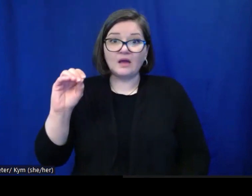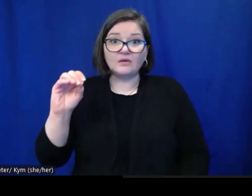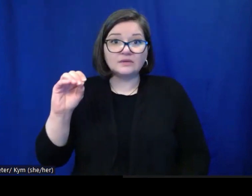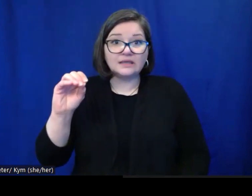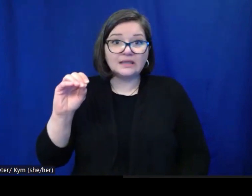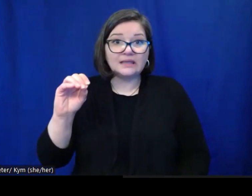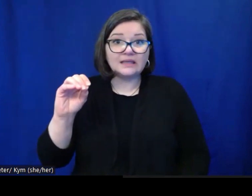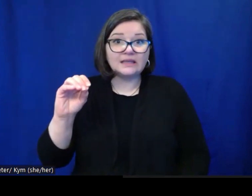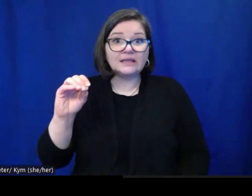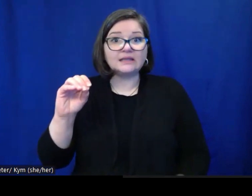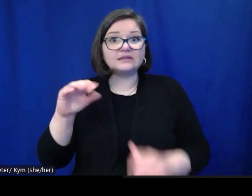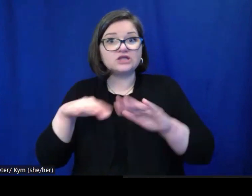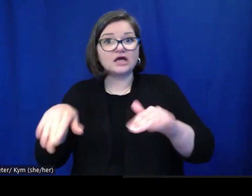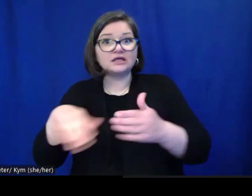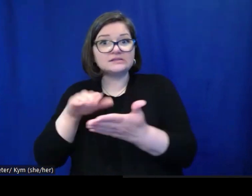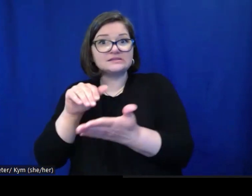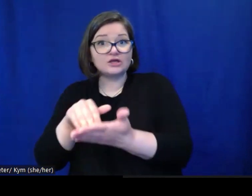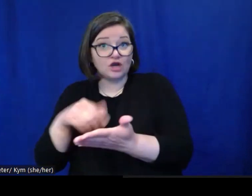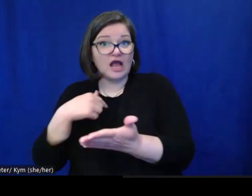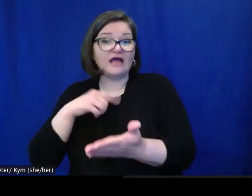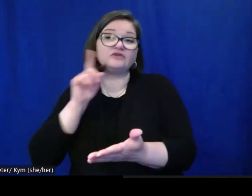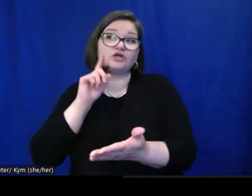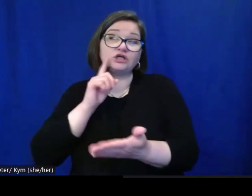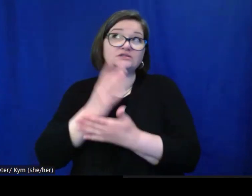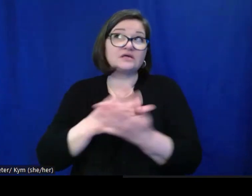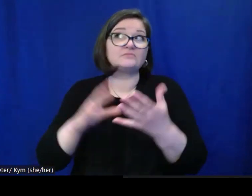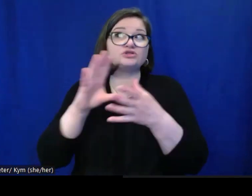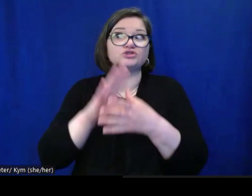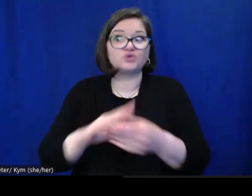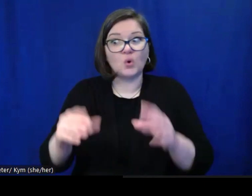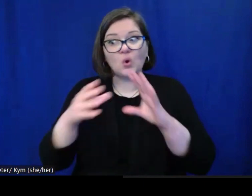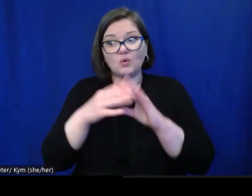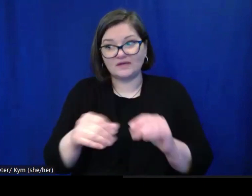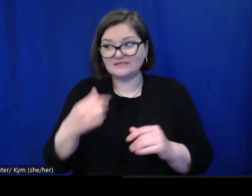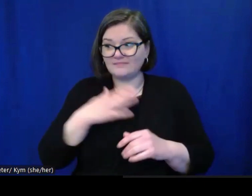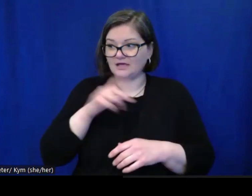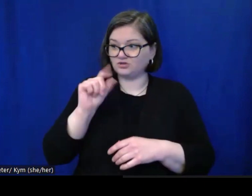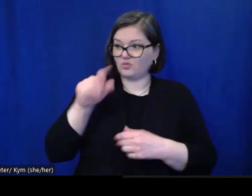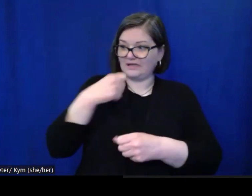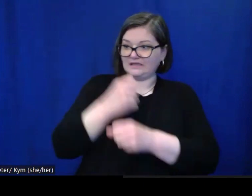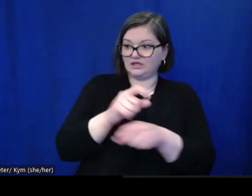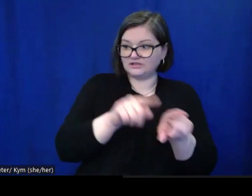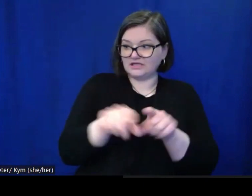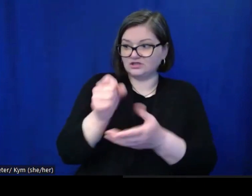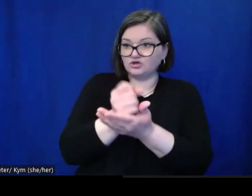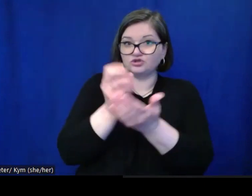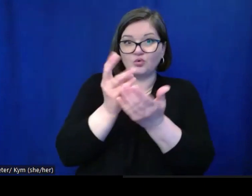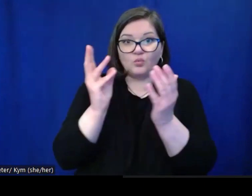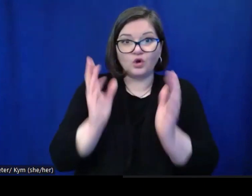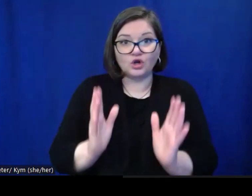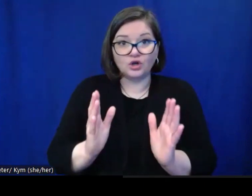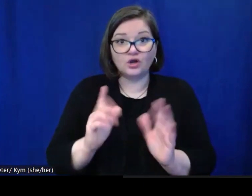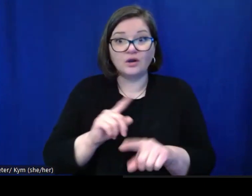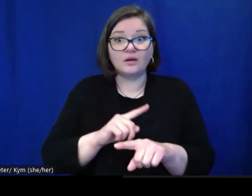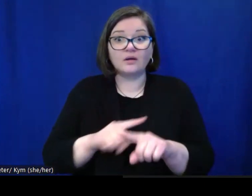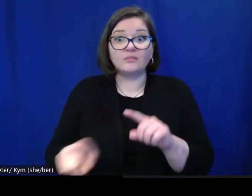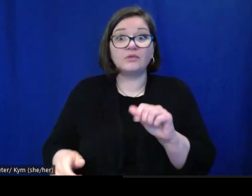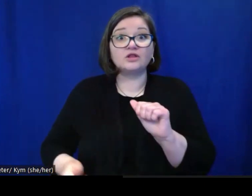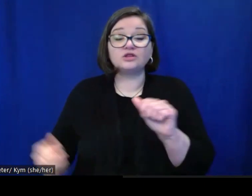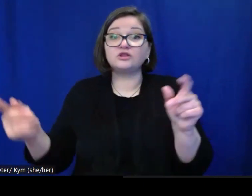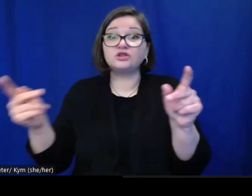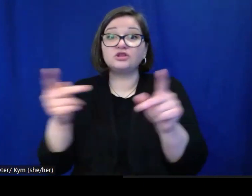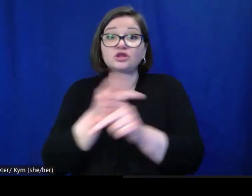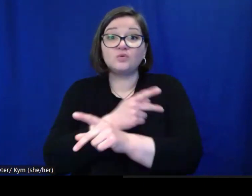groups. I have heard some stories in my 20 years as a social worker. But I will say the worst story I've ever heard came from one